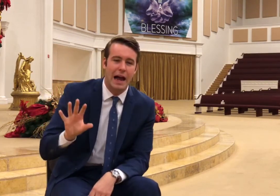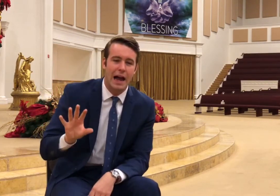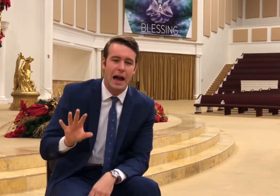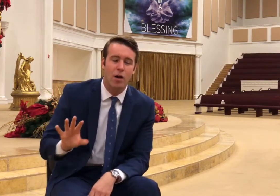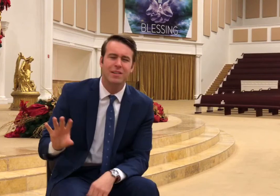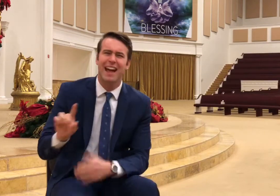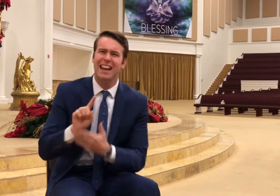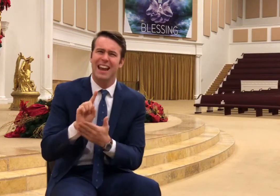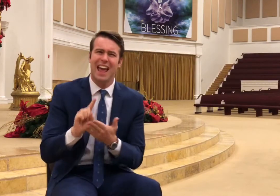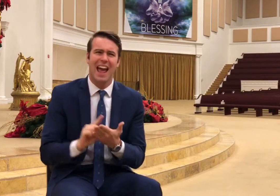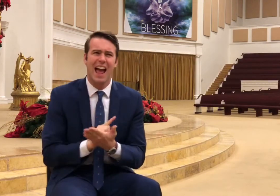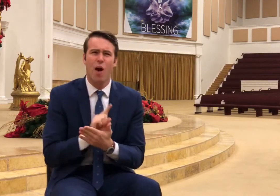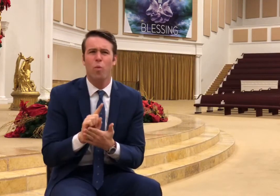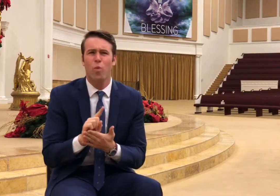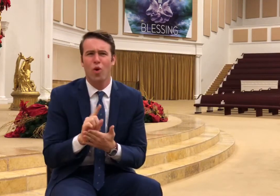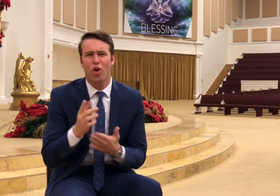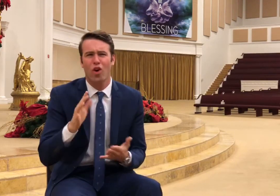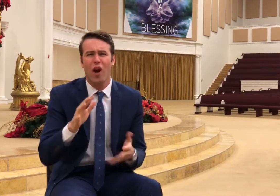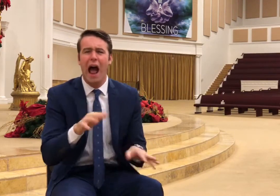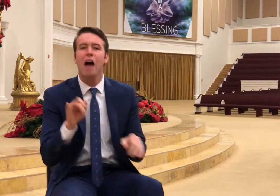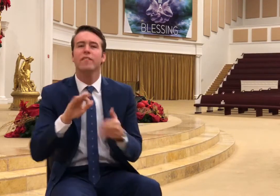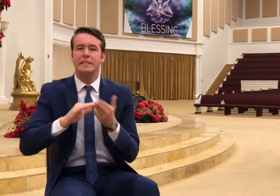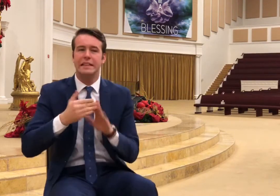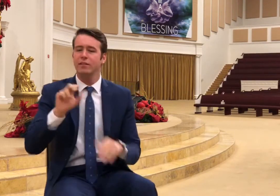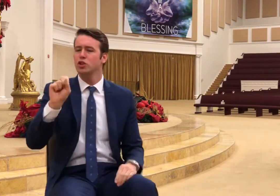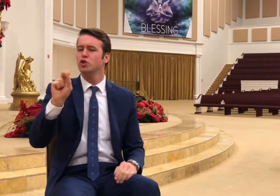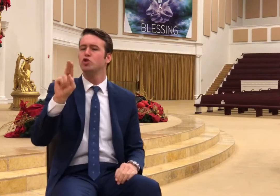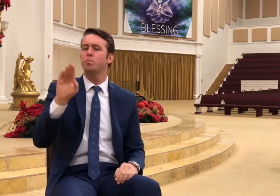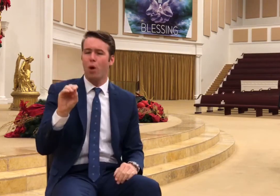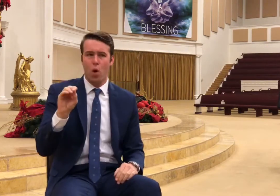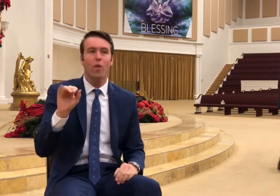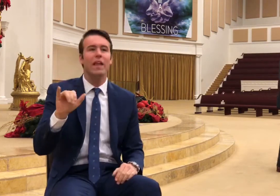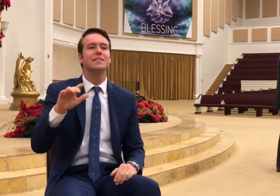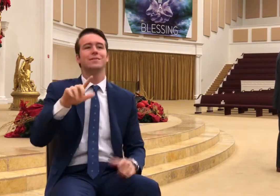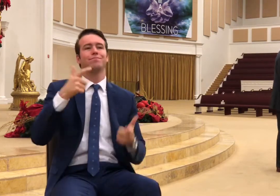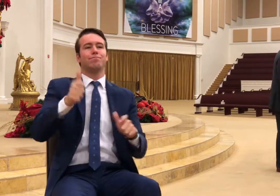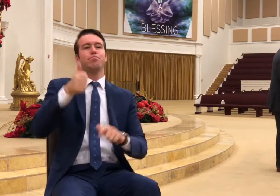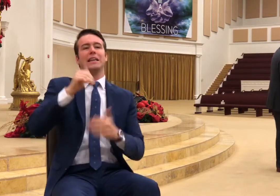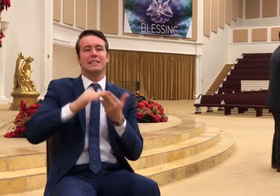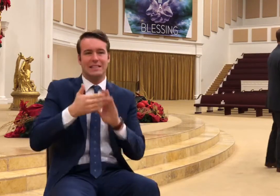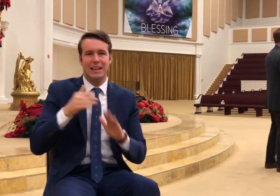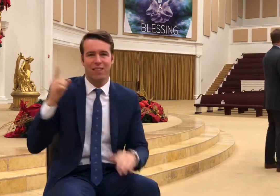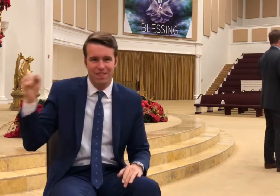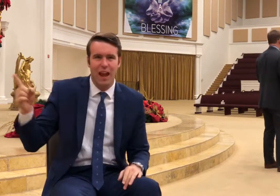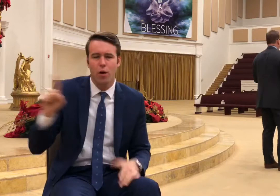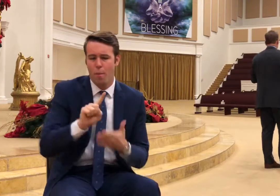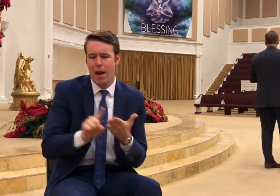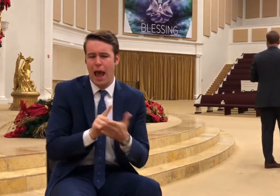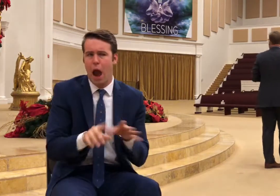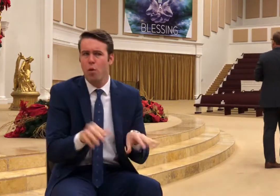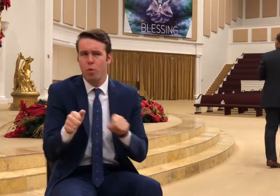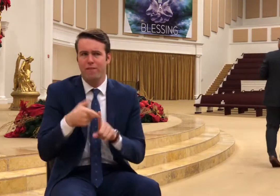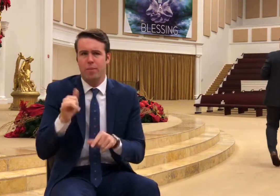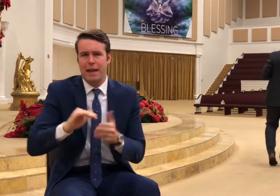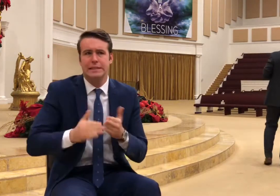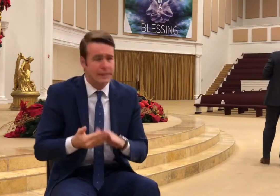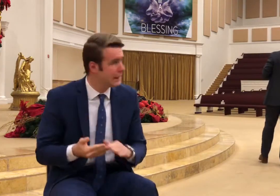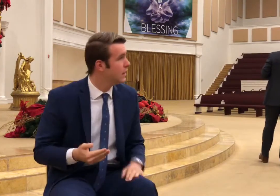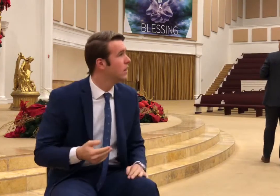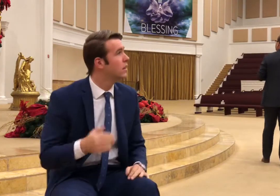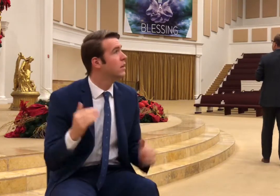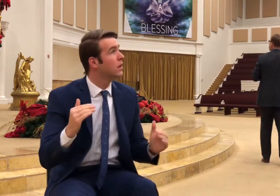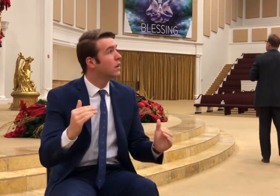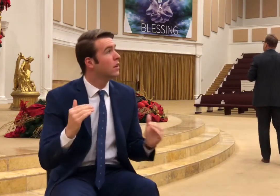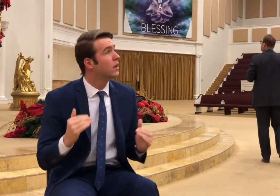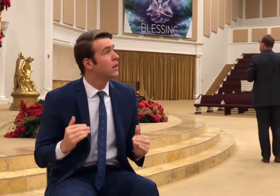about an hour out of the city of Suva, which is the capital, which is the biggest city in Fiji. Let's go to